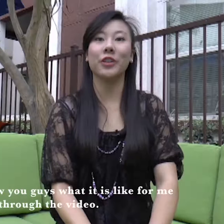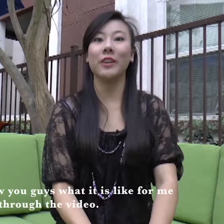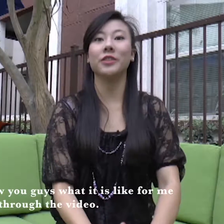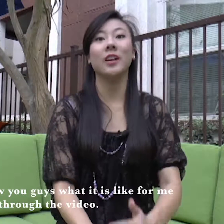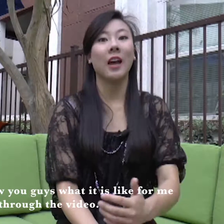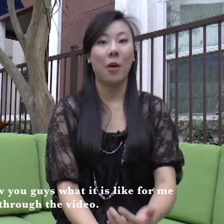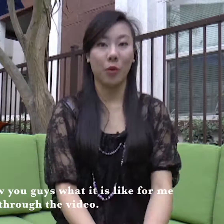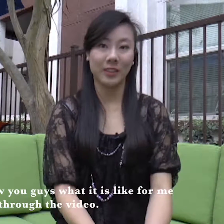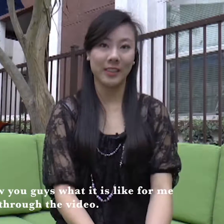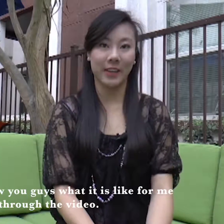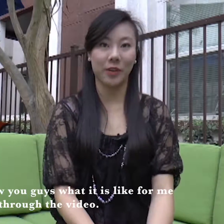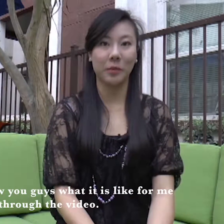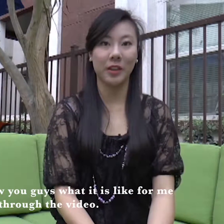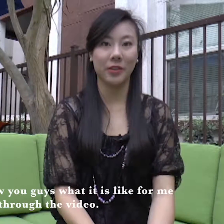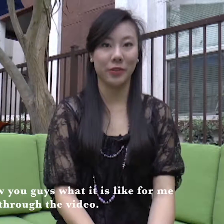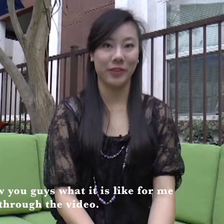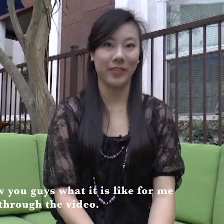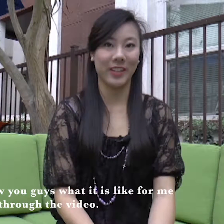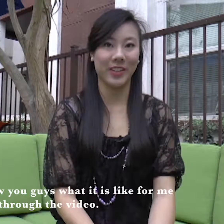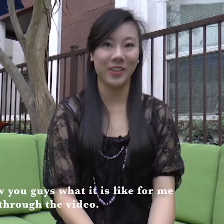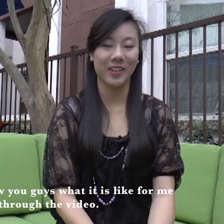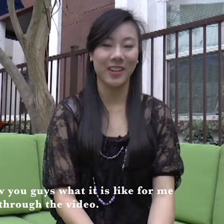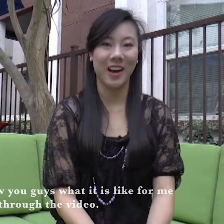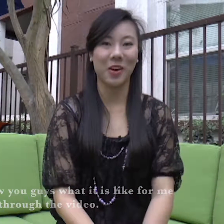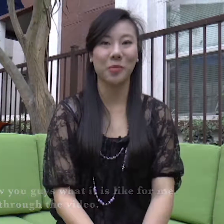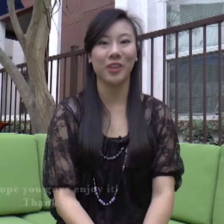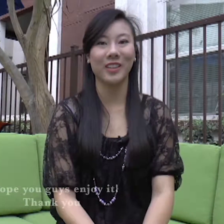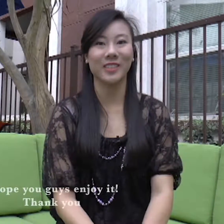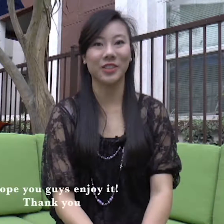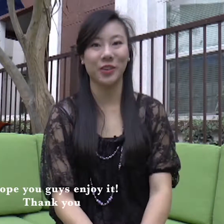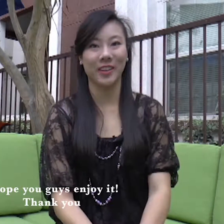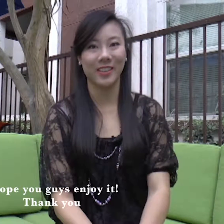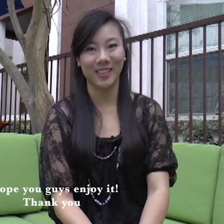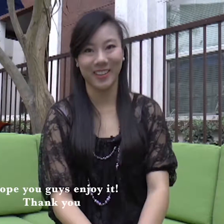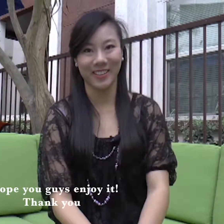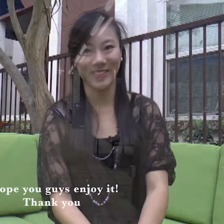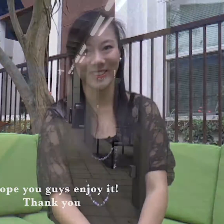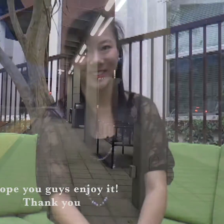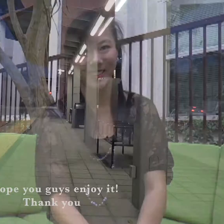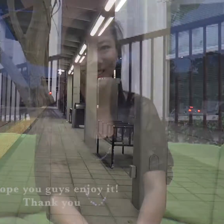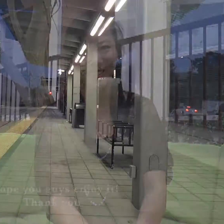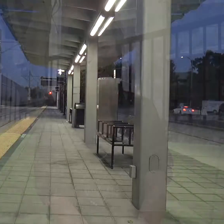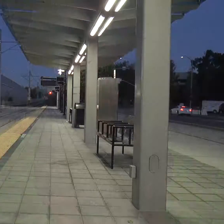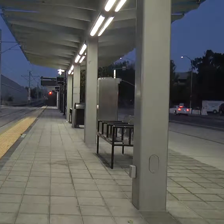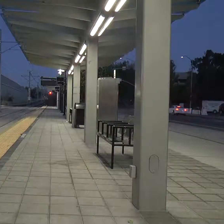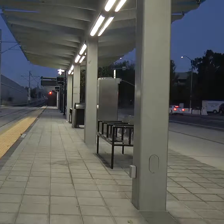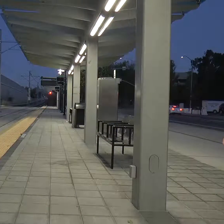guys what it's like for me through the video. I hope you guys enjoy. Thank you.